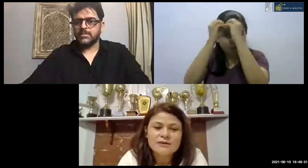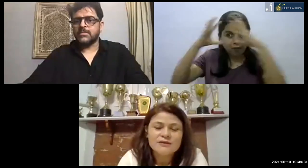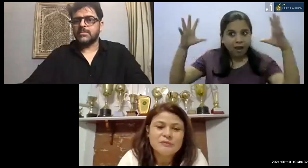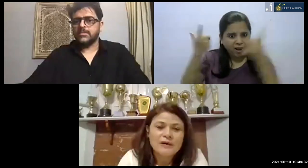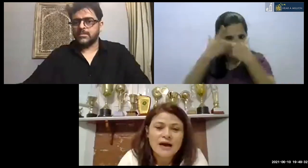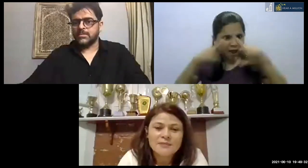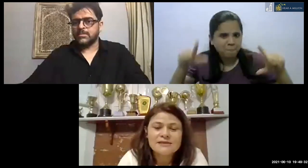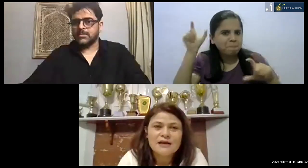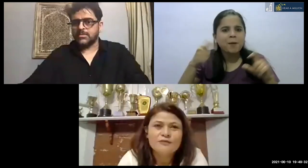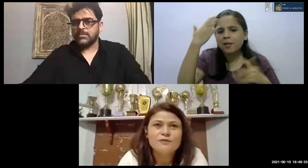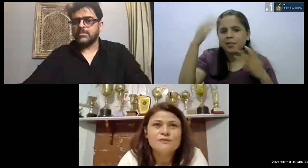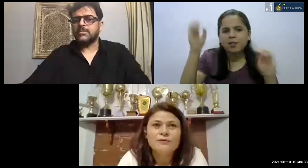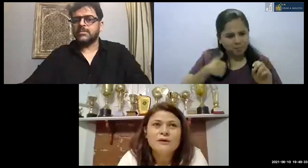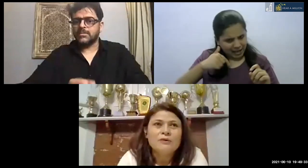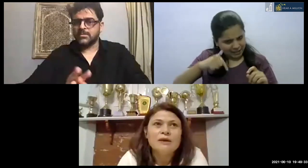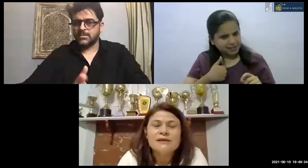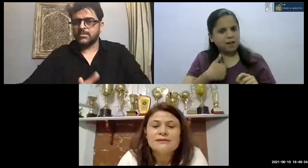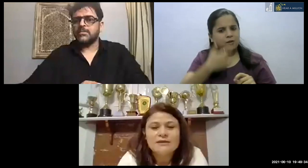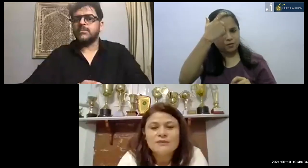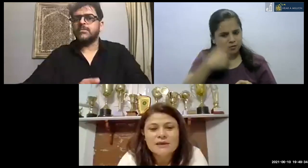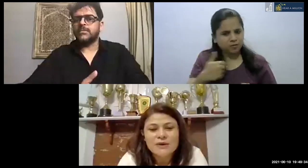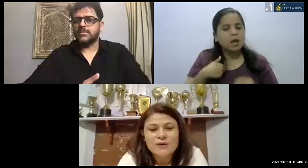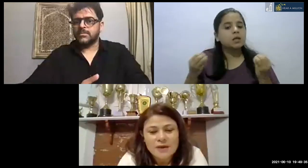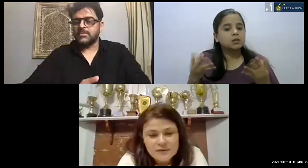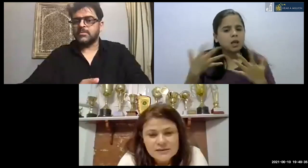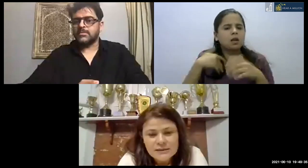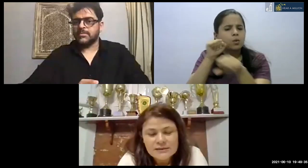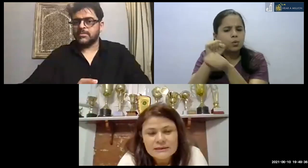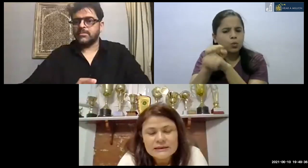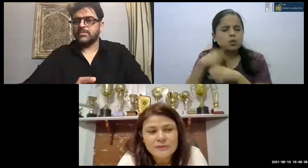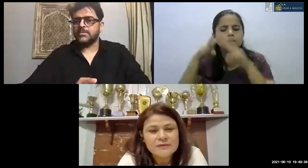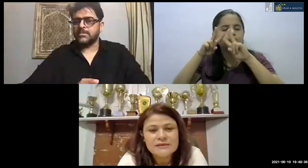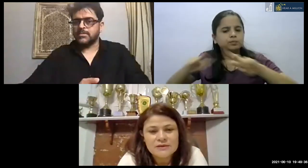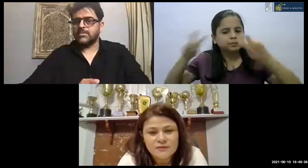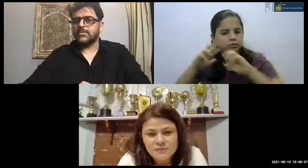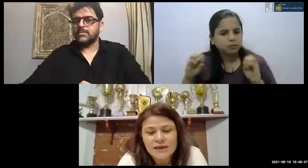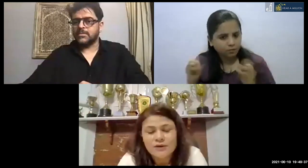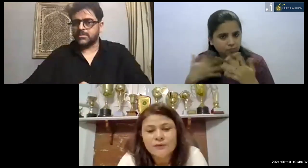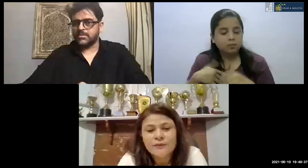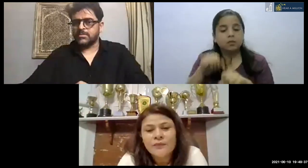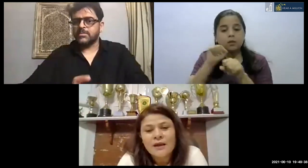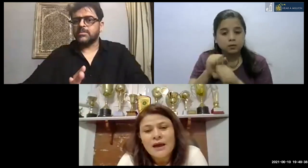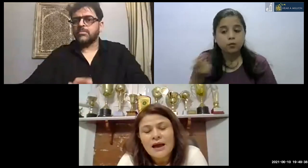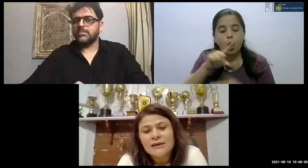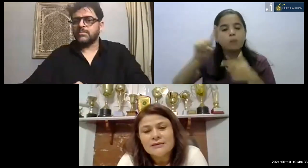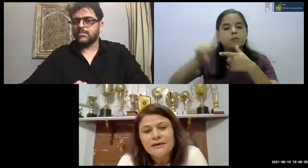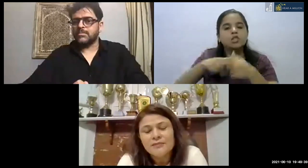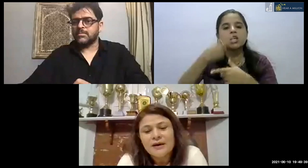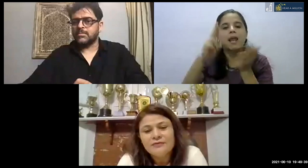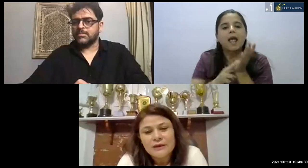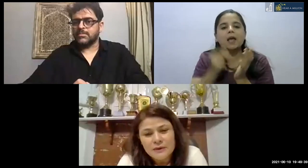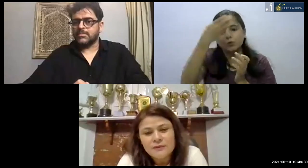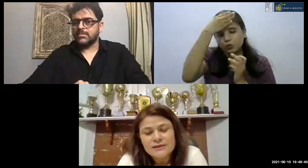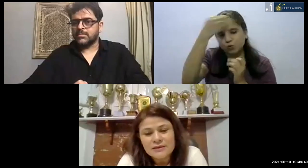language. Even I myself also, when I started working on my research, I did my research from JNU, and